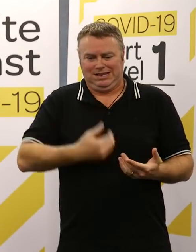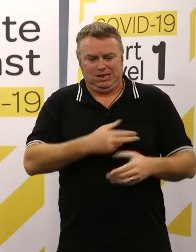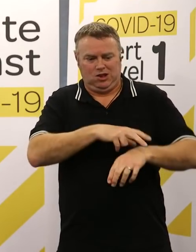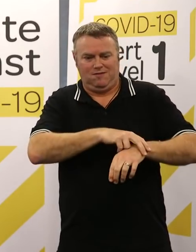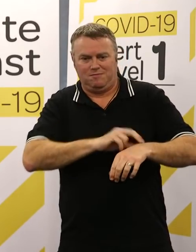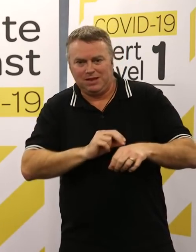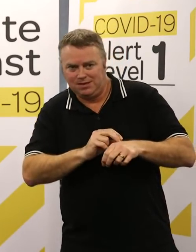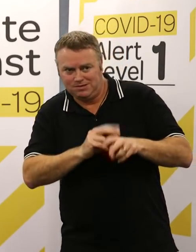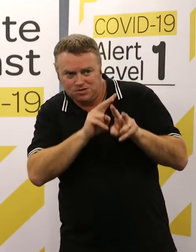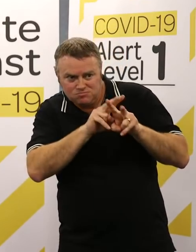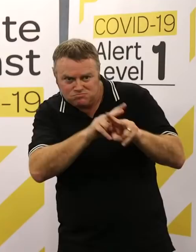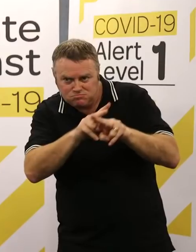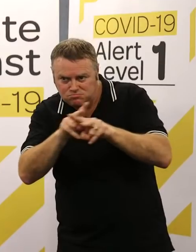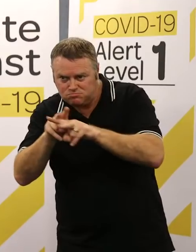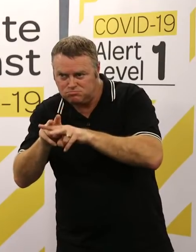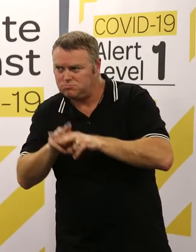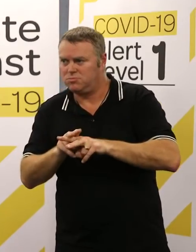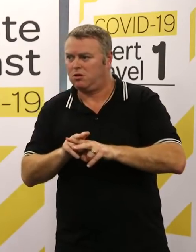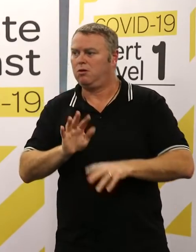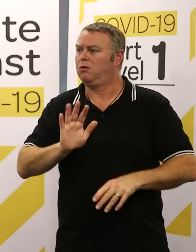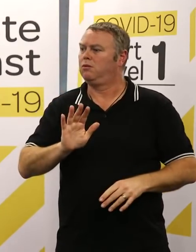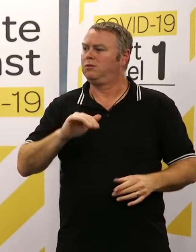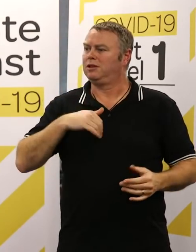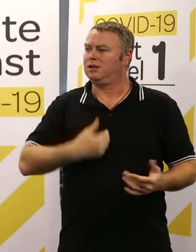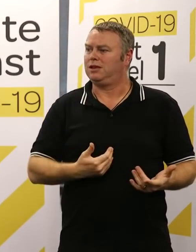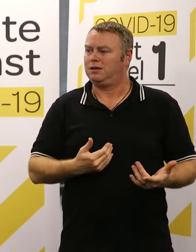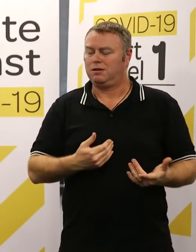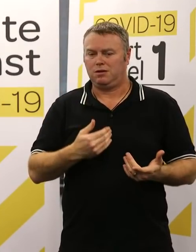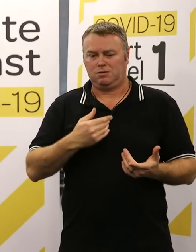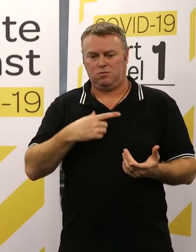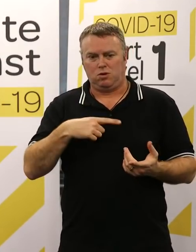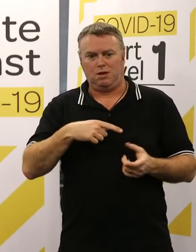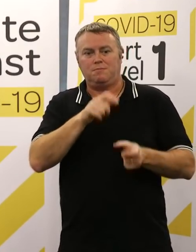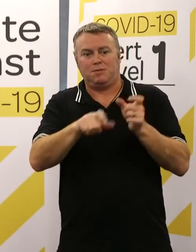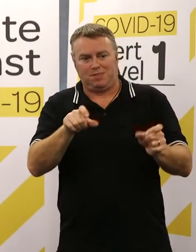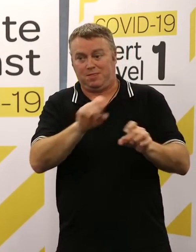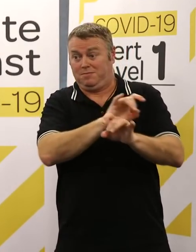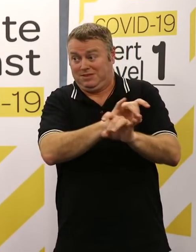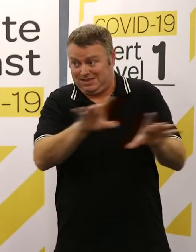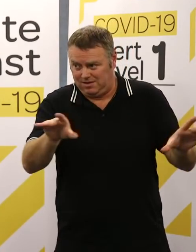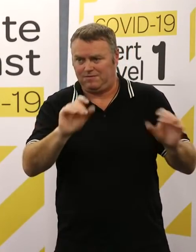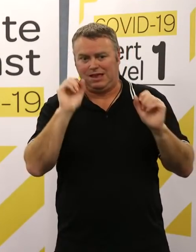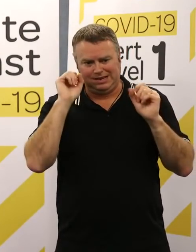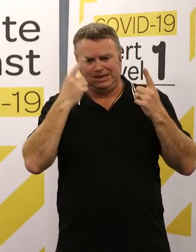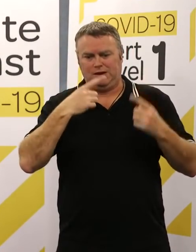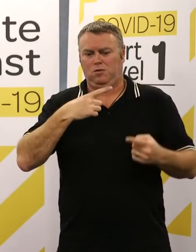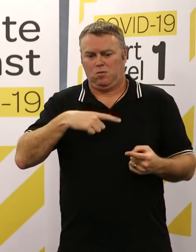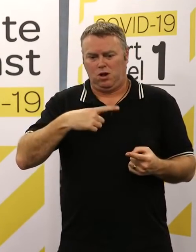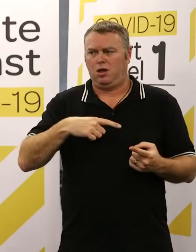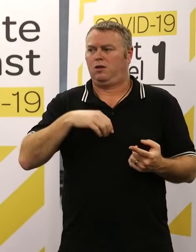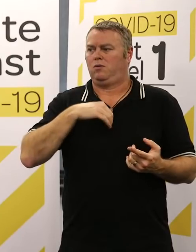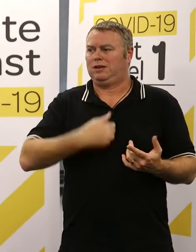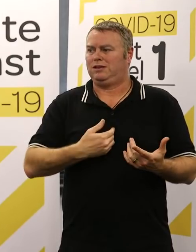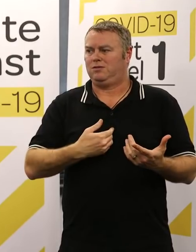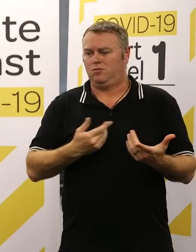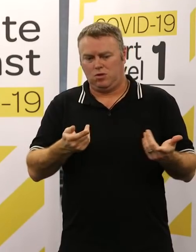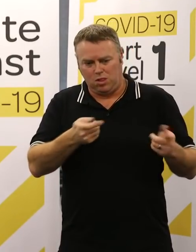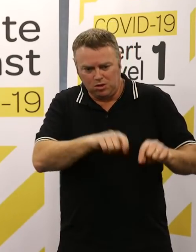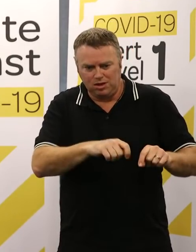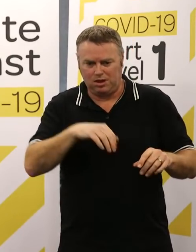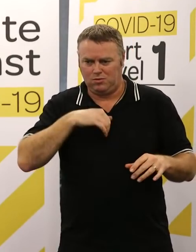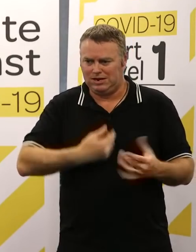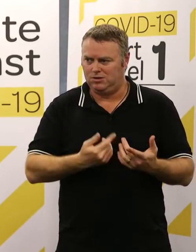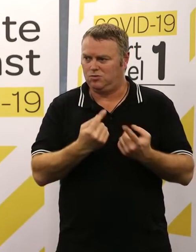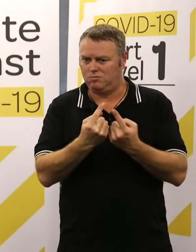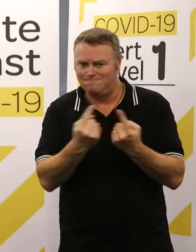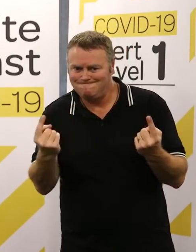every household, or the threat even of that. It was because people understood the why and they did what was expected of them